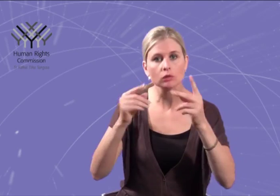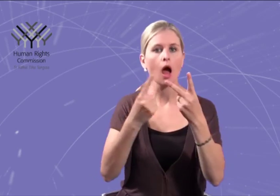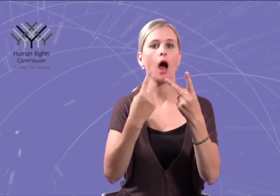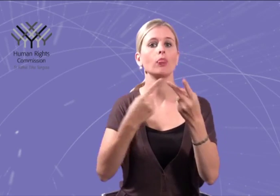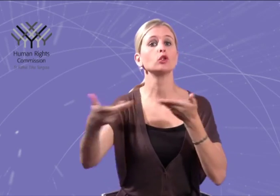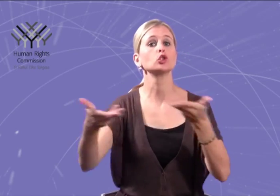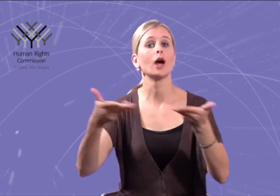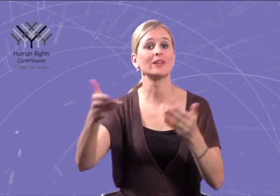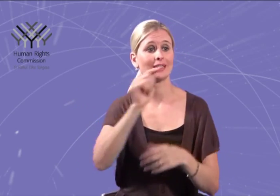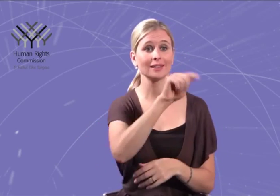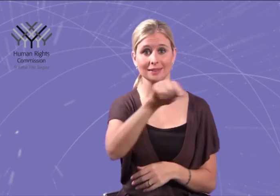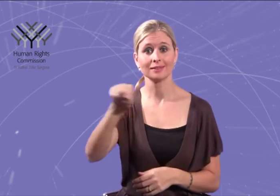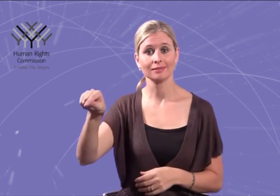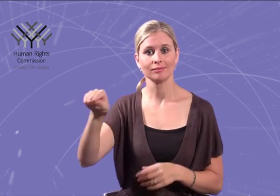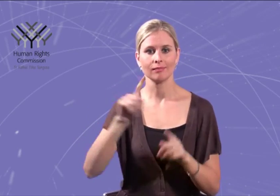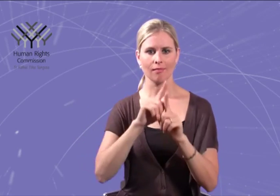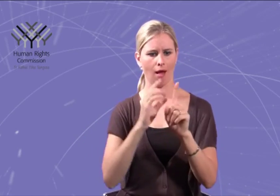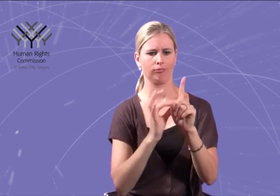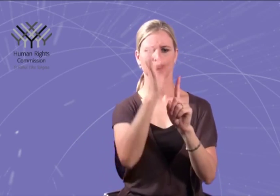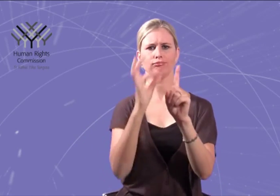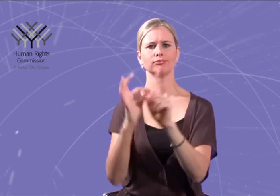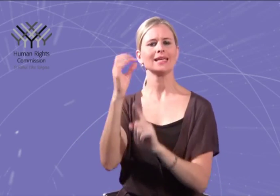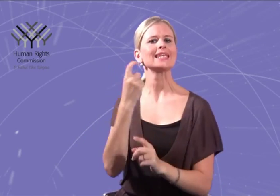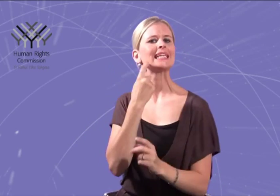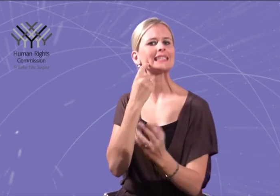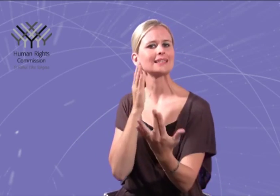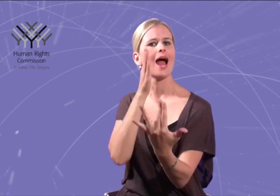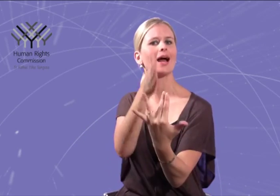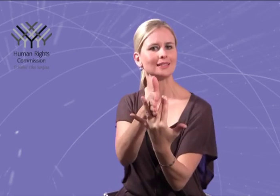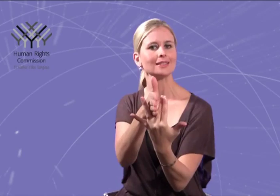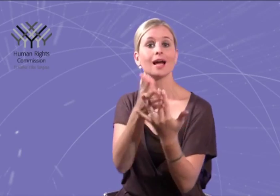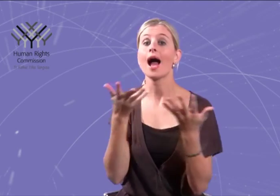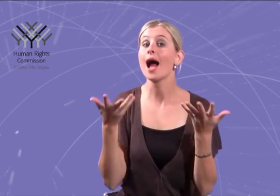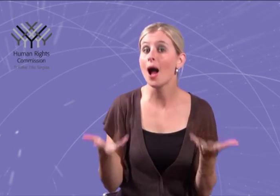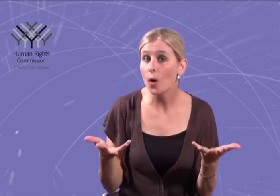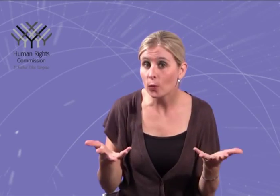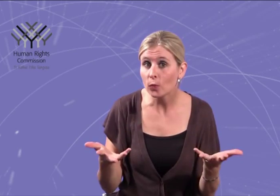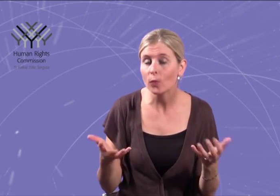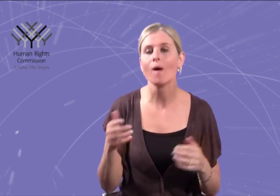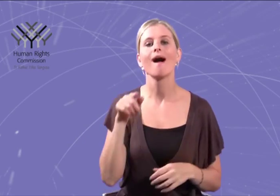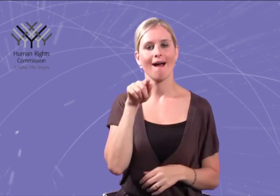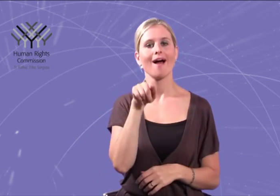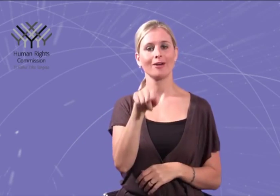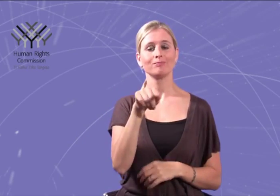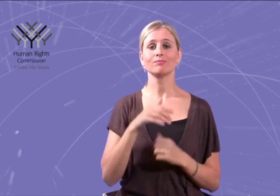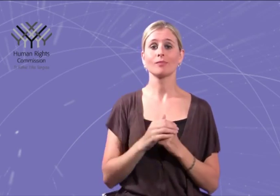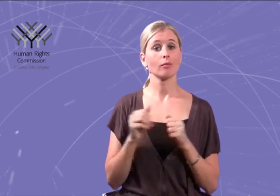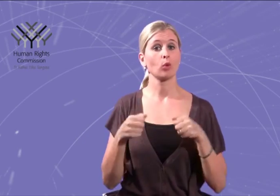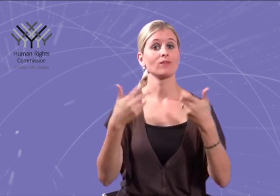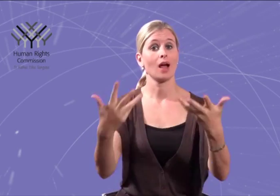education, and other services accessible, such as providing mobility aids,